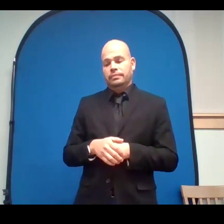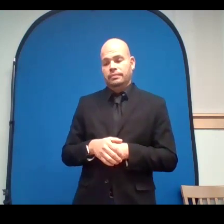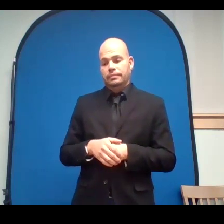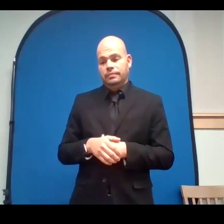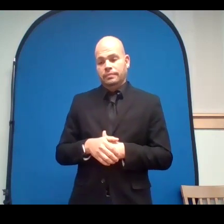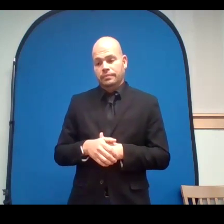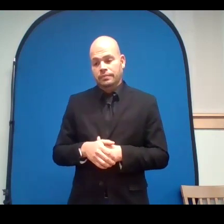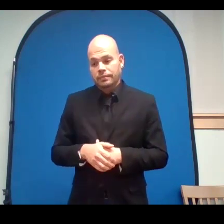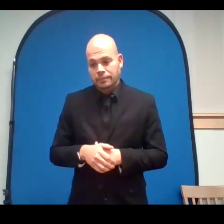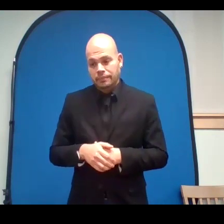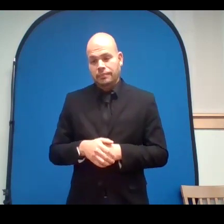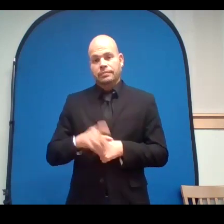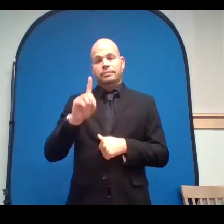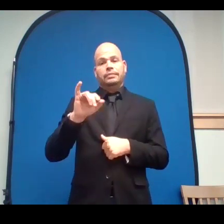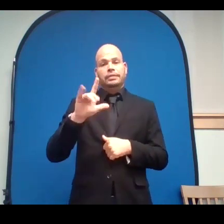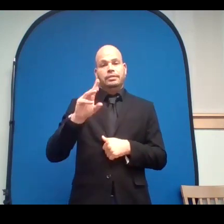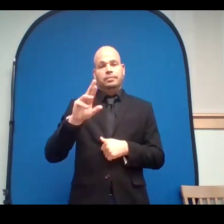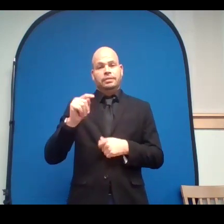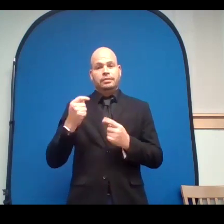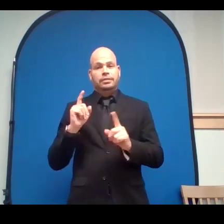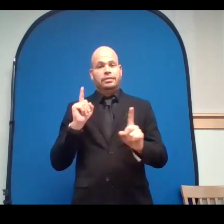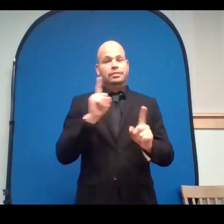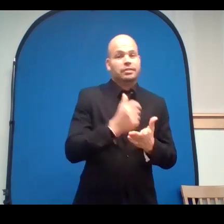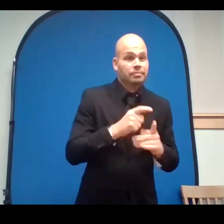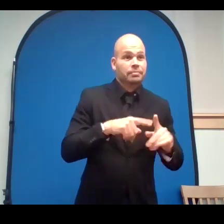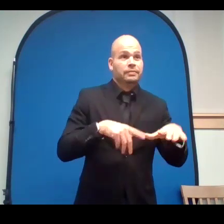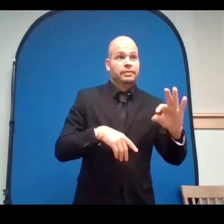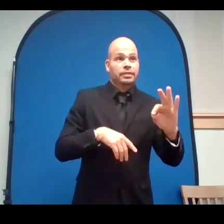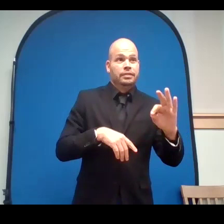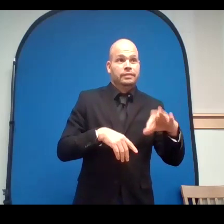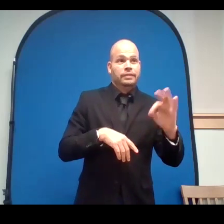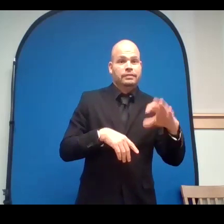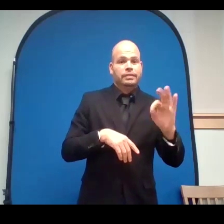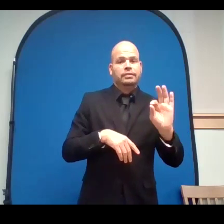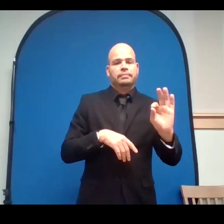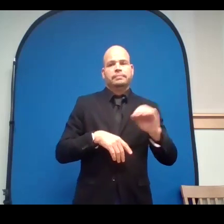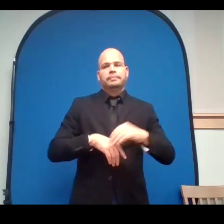Okay. Oh, yes. Yes. Excellent. It's the second page. Second page.